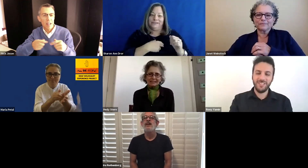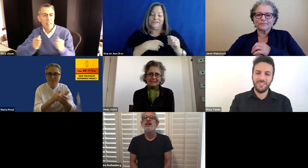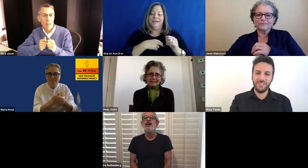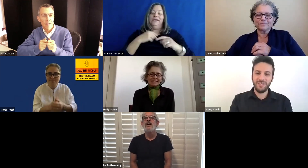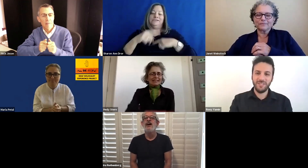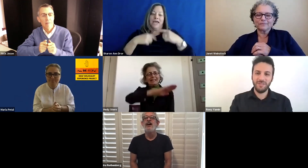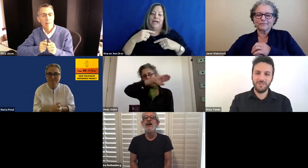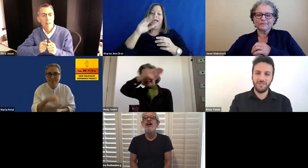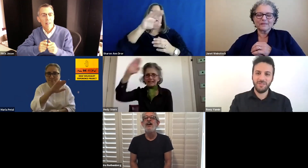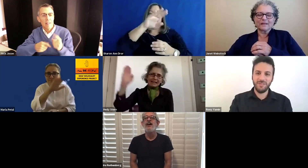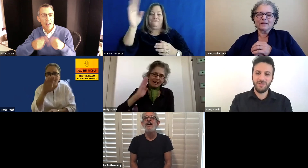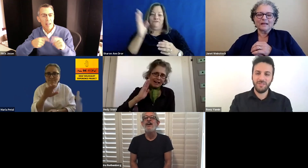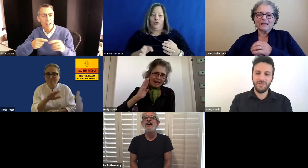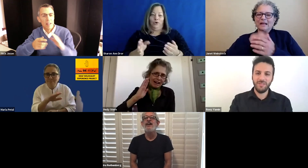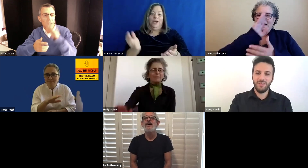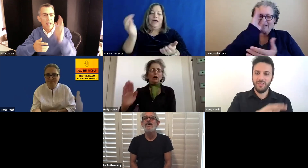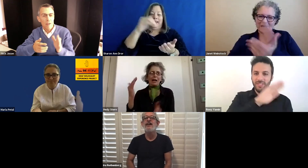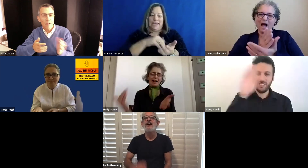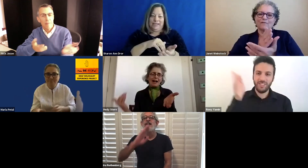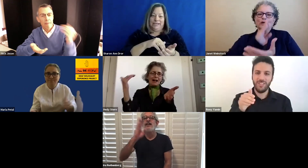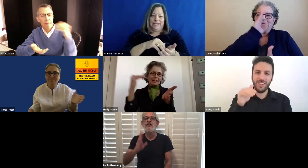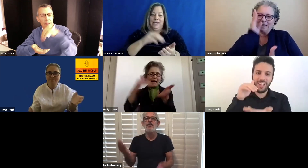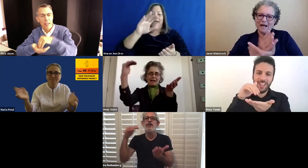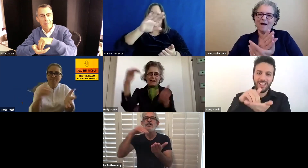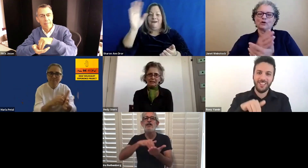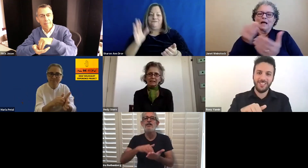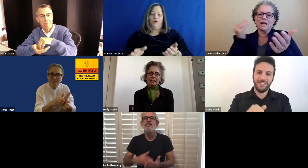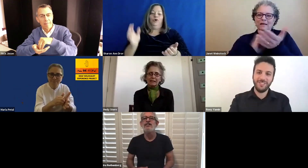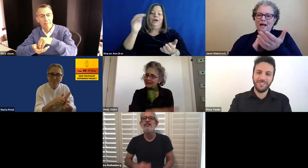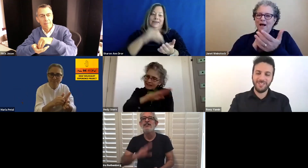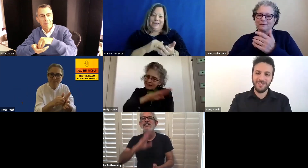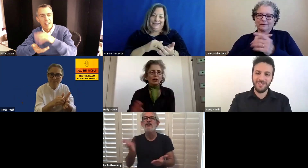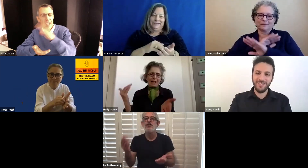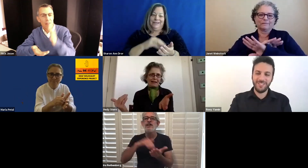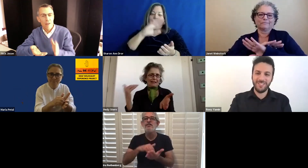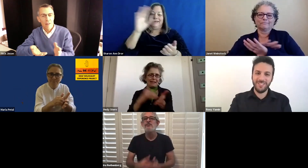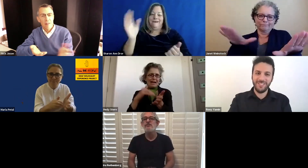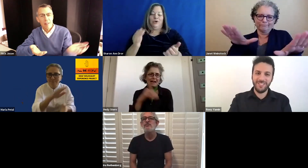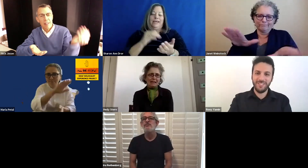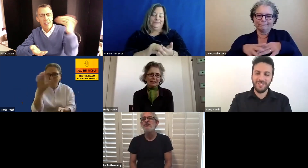together. Sign never again. Never again.